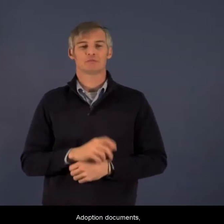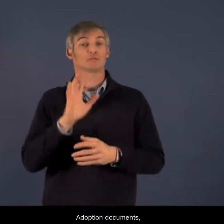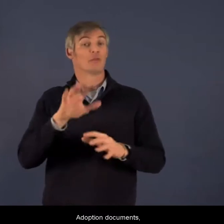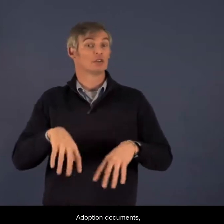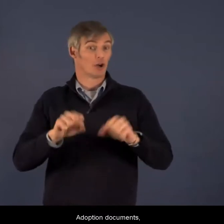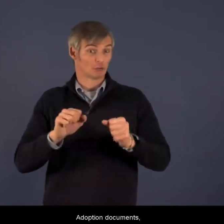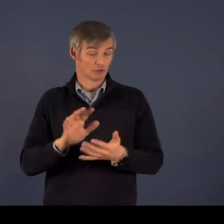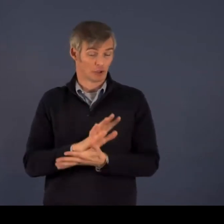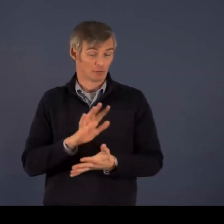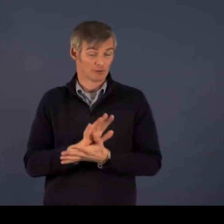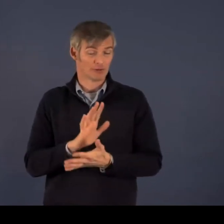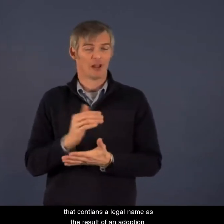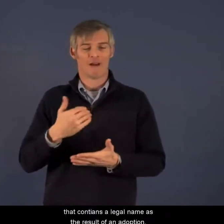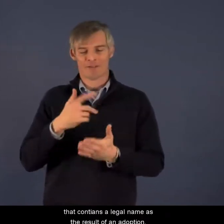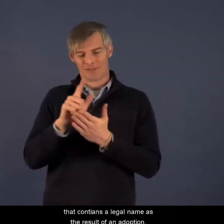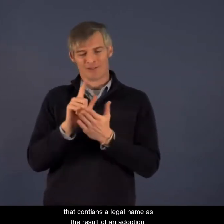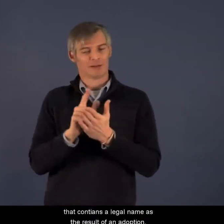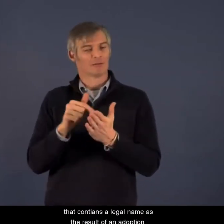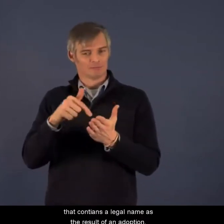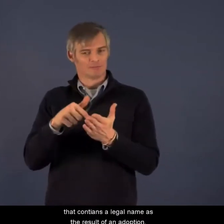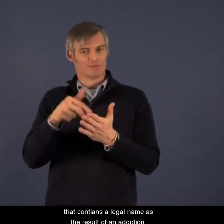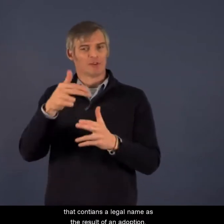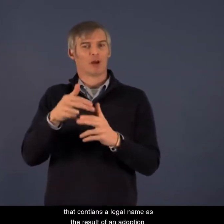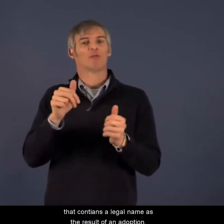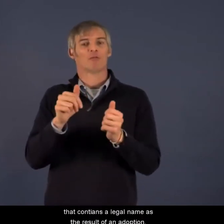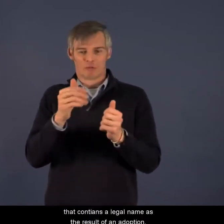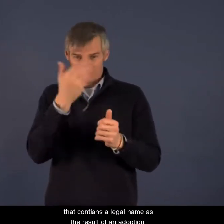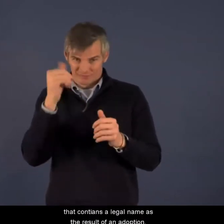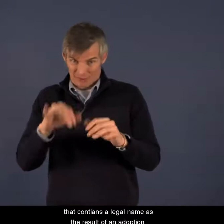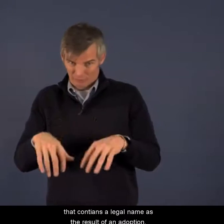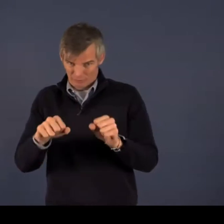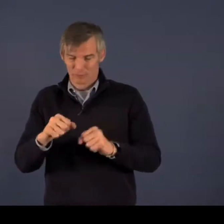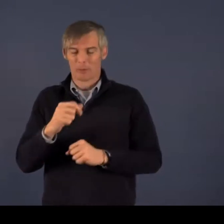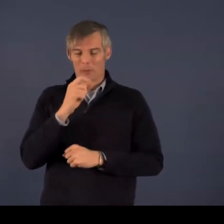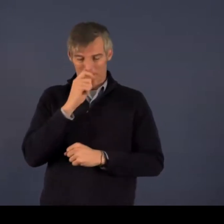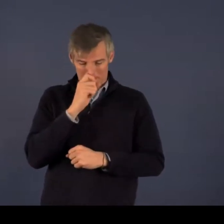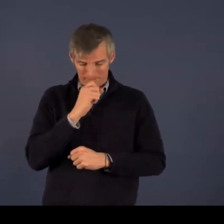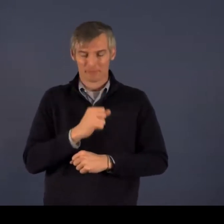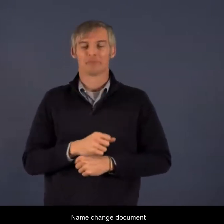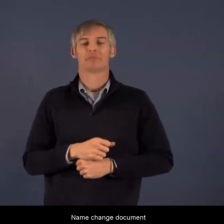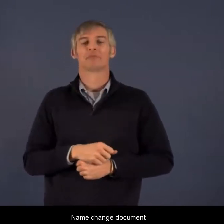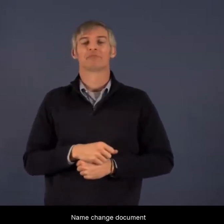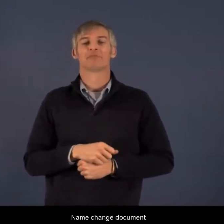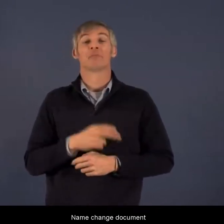adoption document that contains legal name as a result of adoption, name change